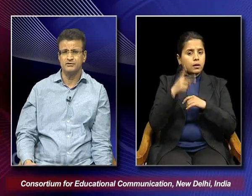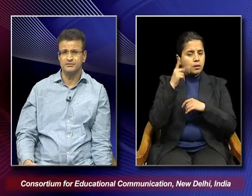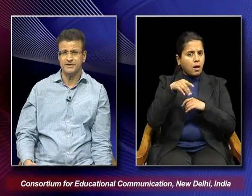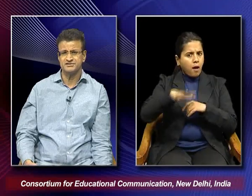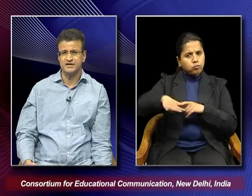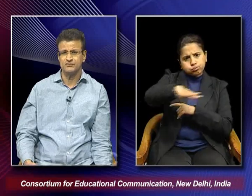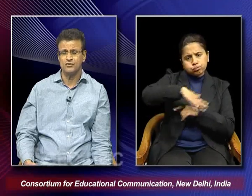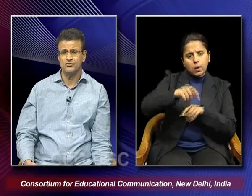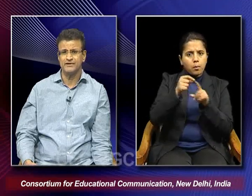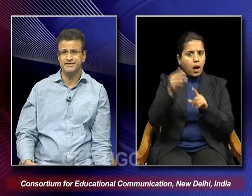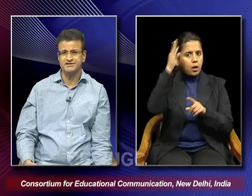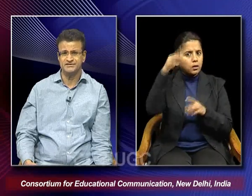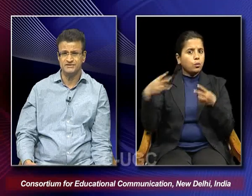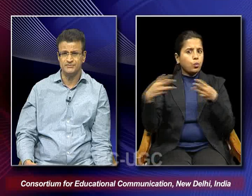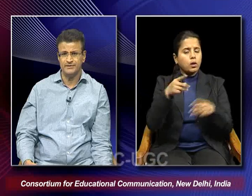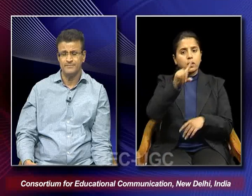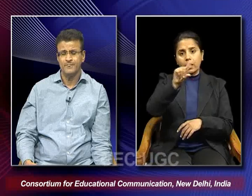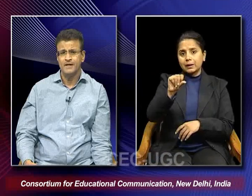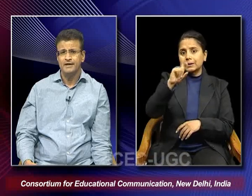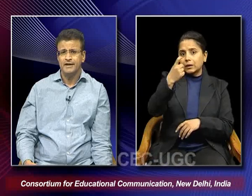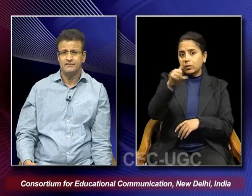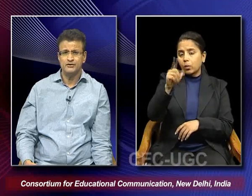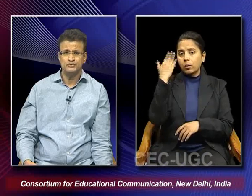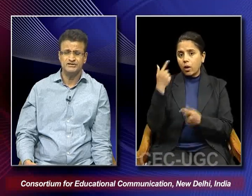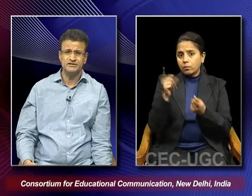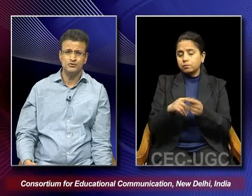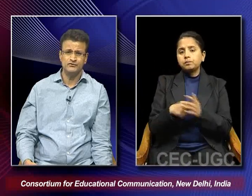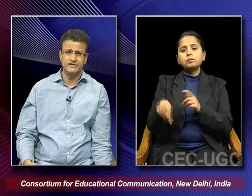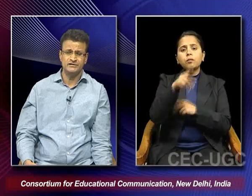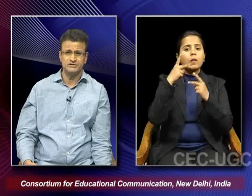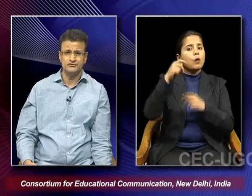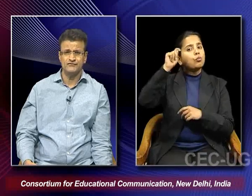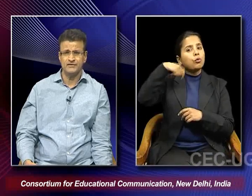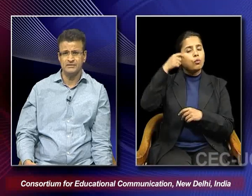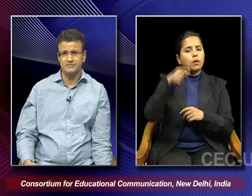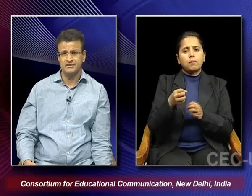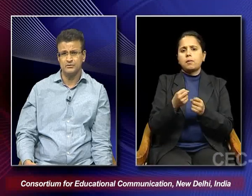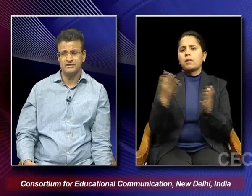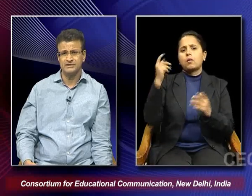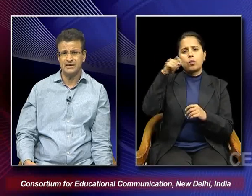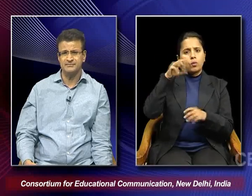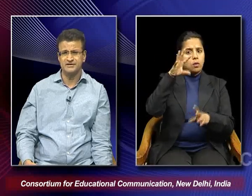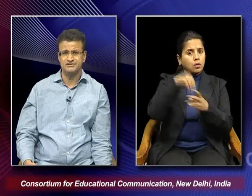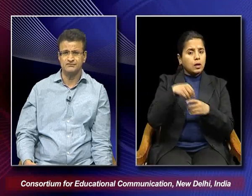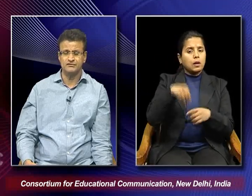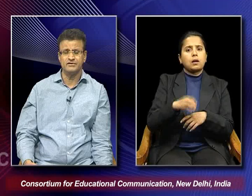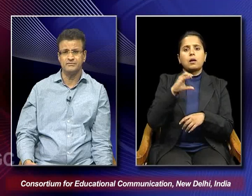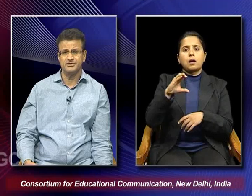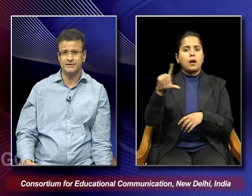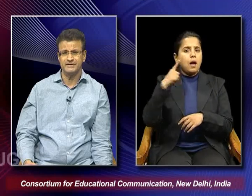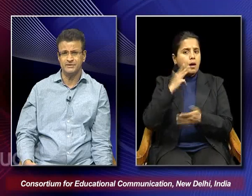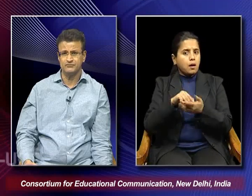in Indo-Pakistan War of 1971. And when you see the movie, then much of the film, including the climax